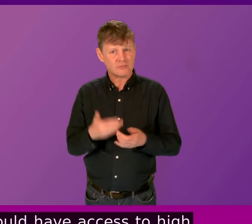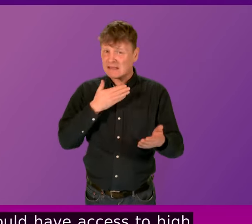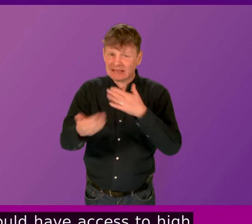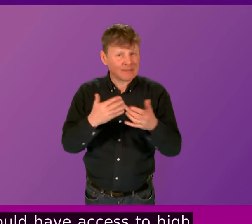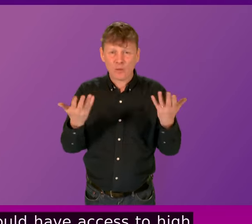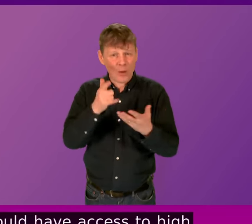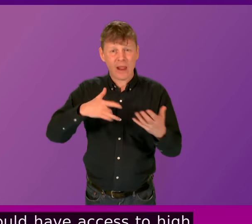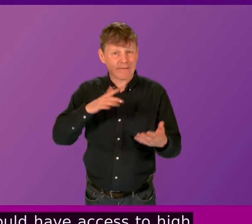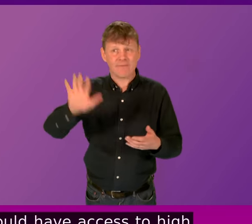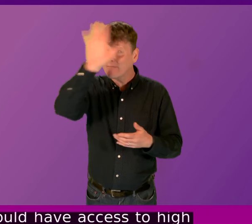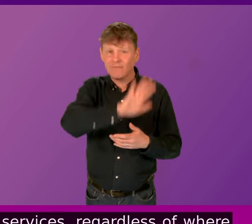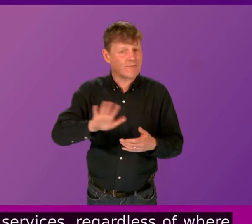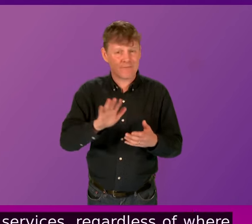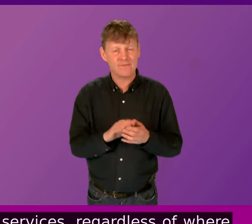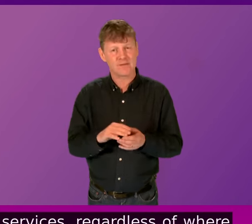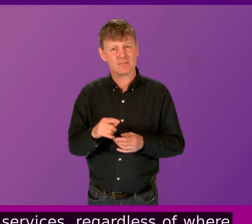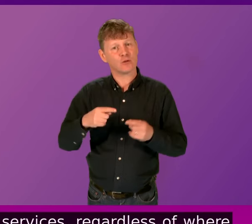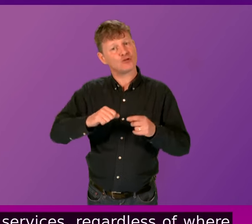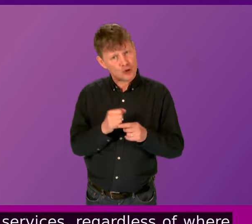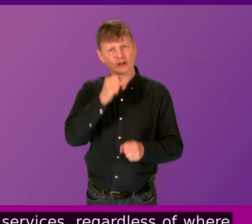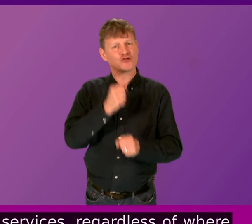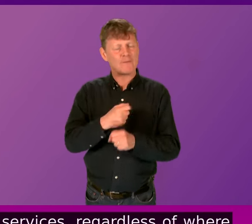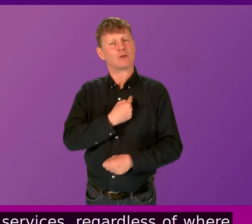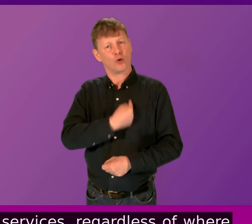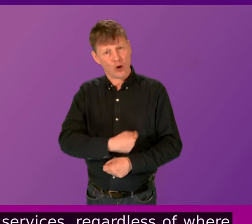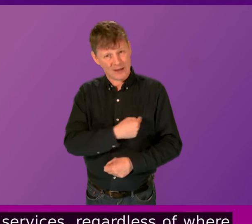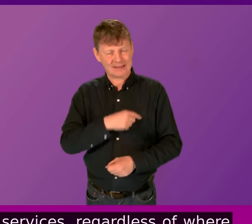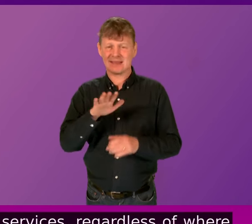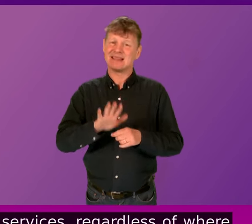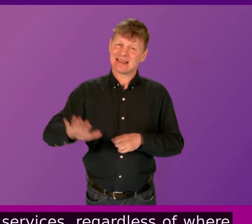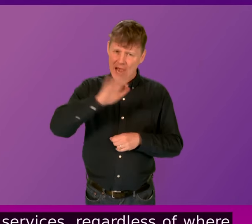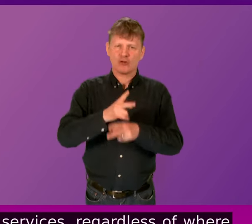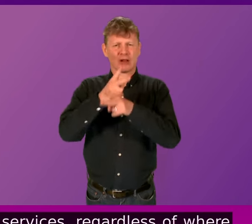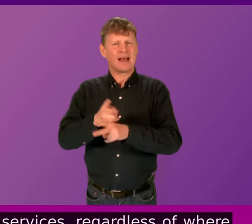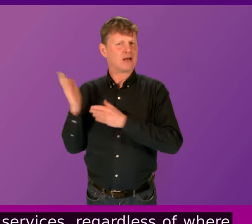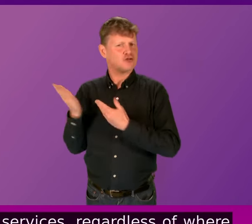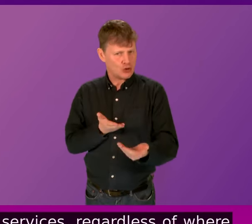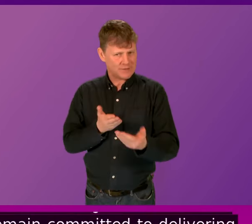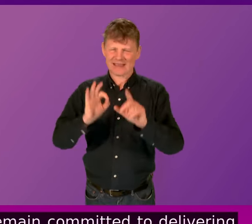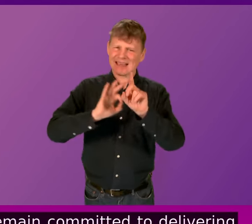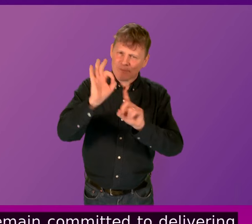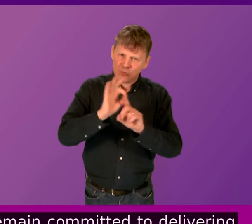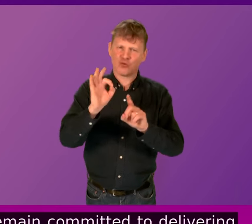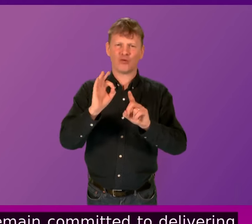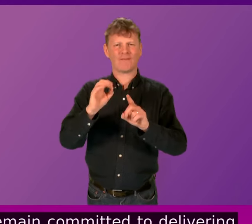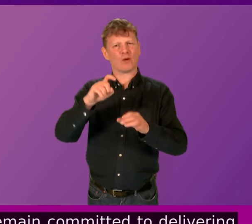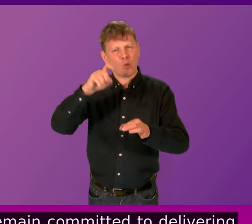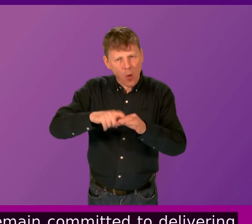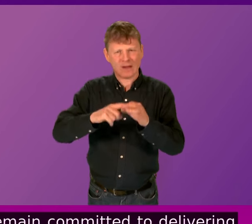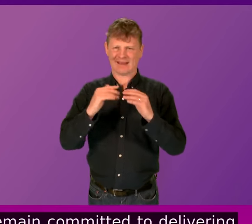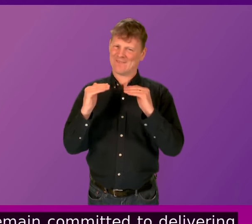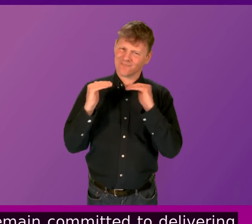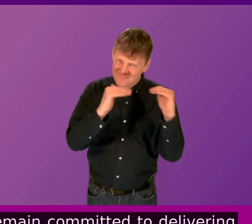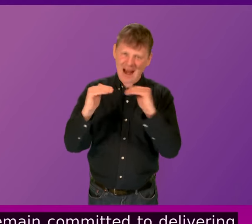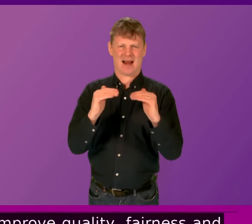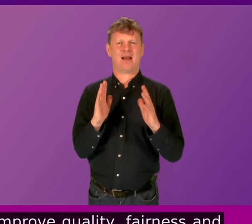in Scotland. We remain committed to delivering a national care service to improve quality, fairness and consistency of